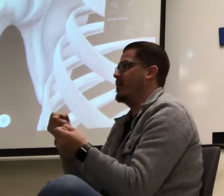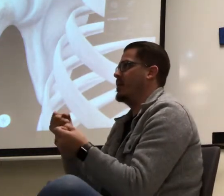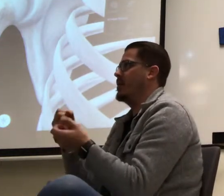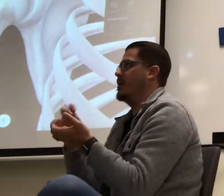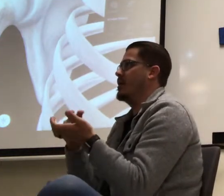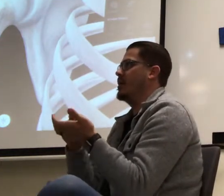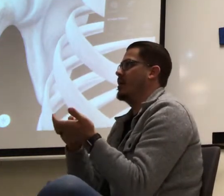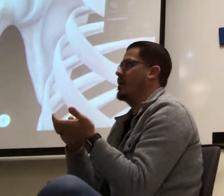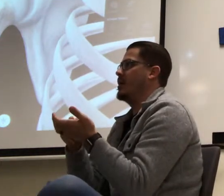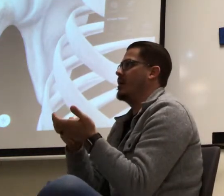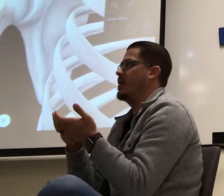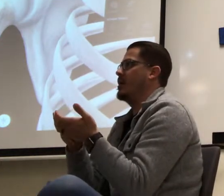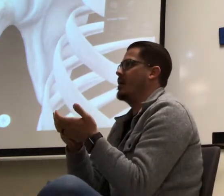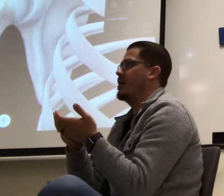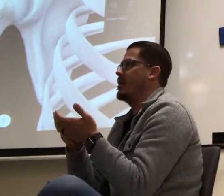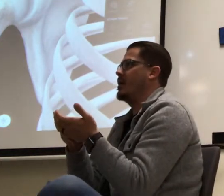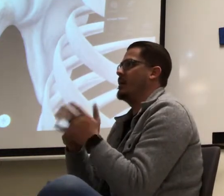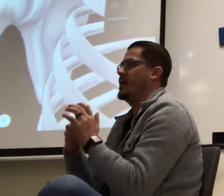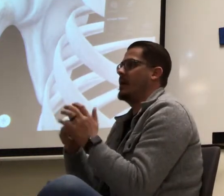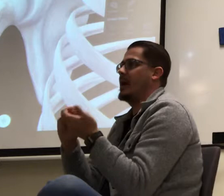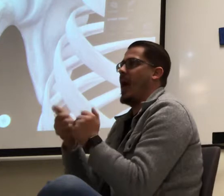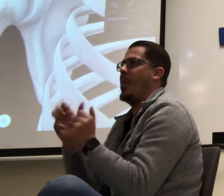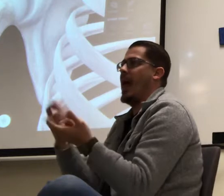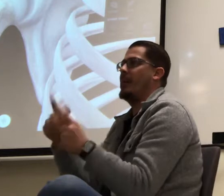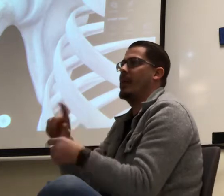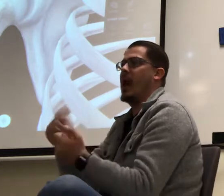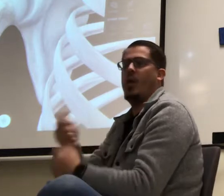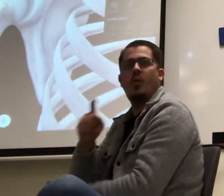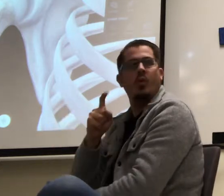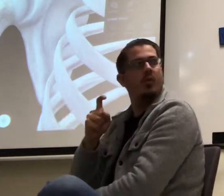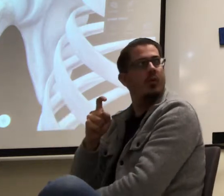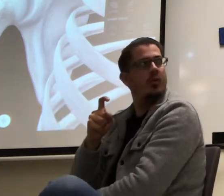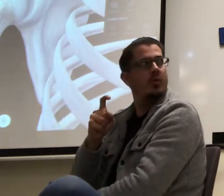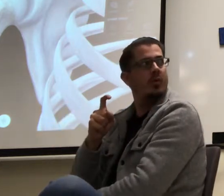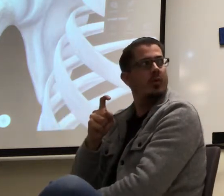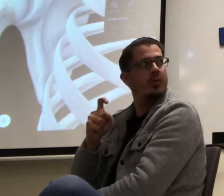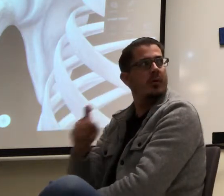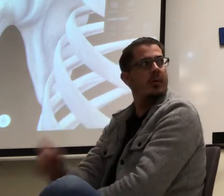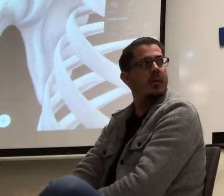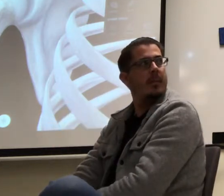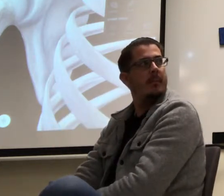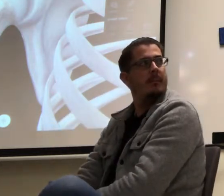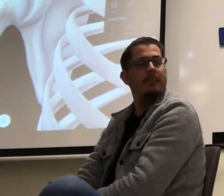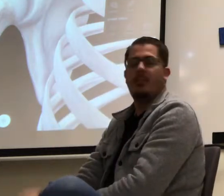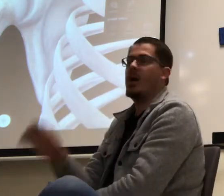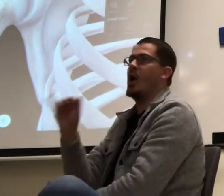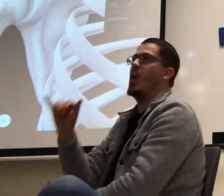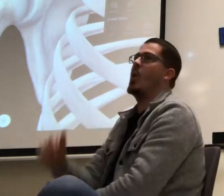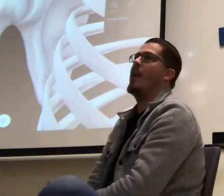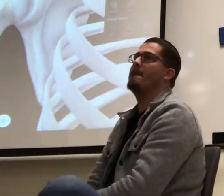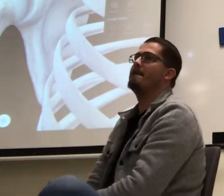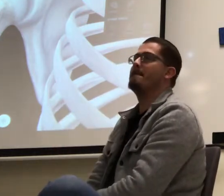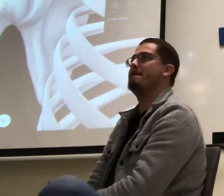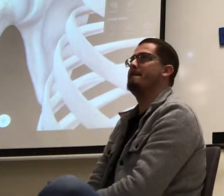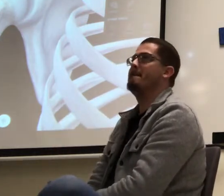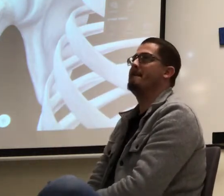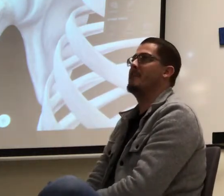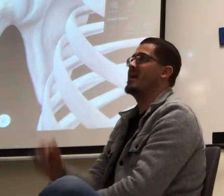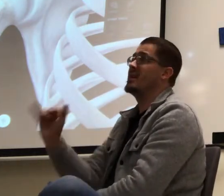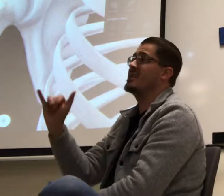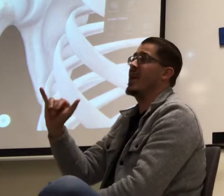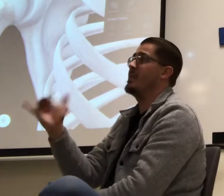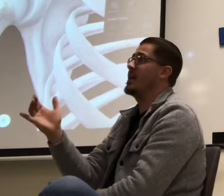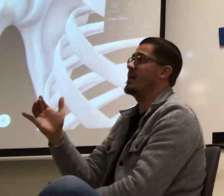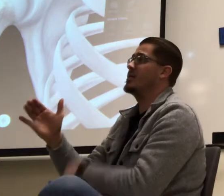like how does that fracture be? How does the fracture happen? Oh, I would say the same thing